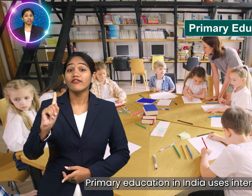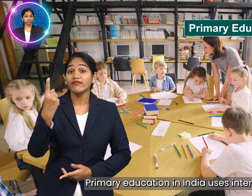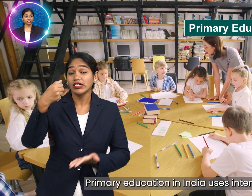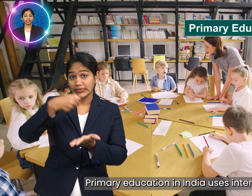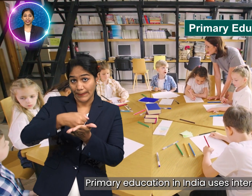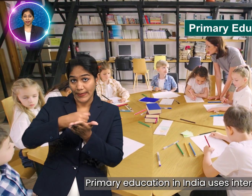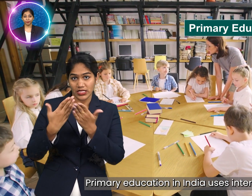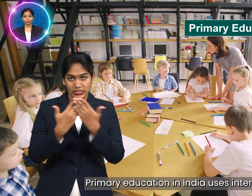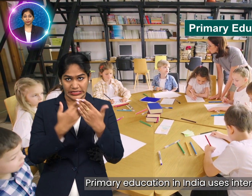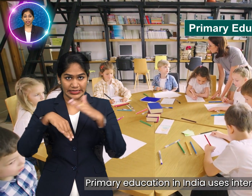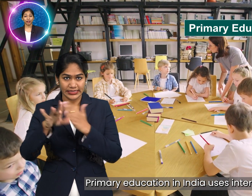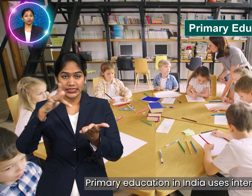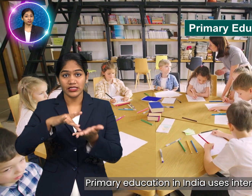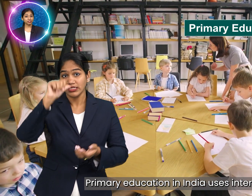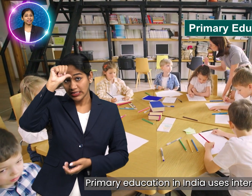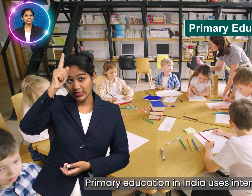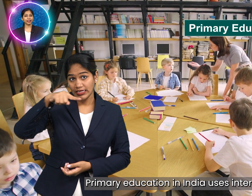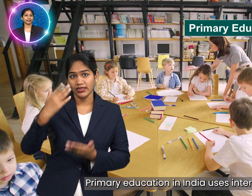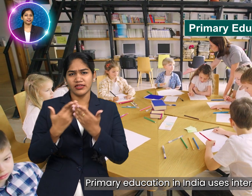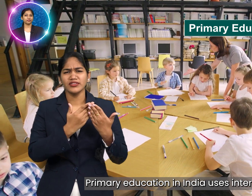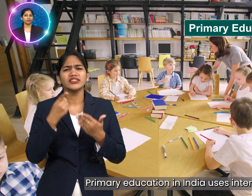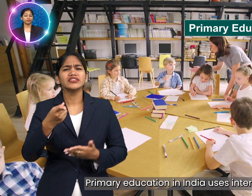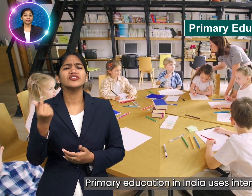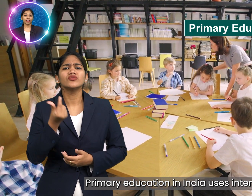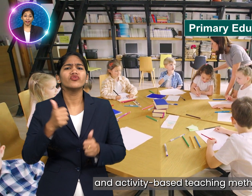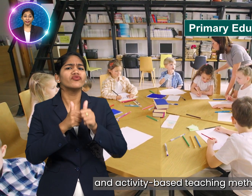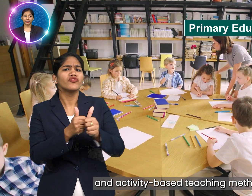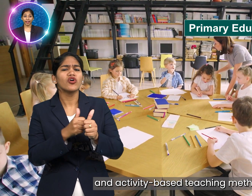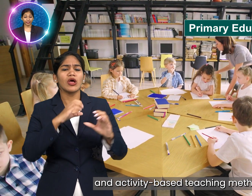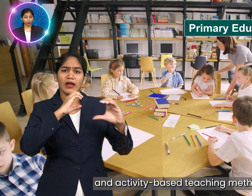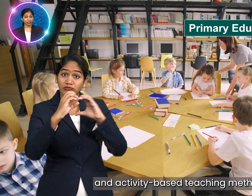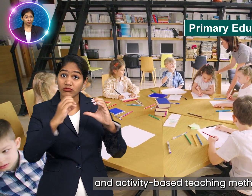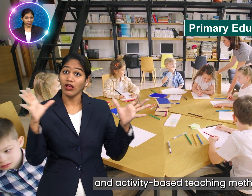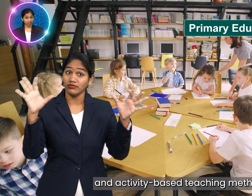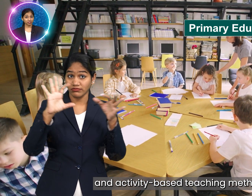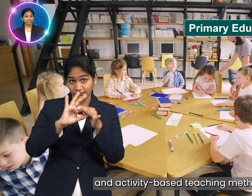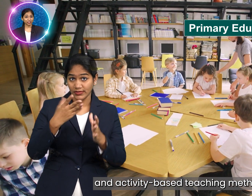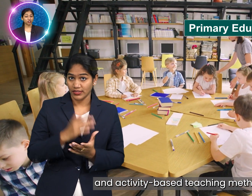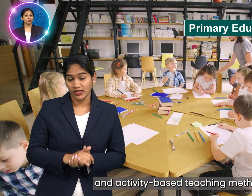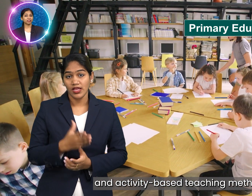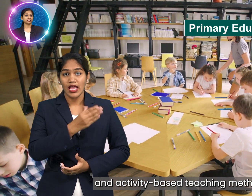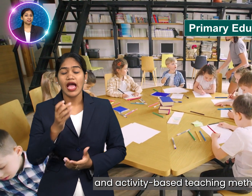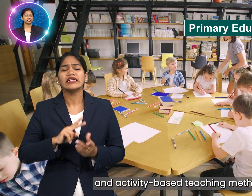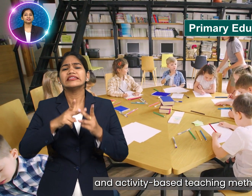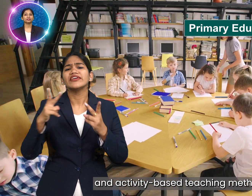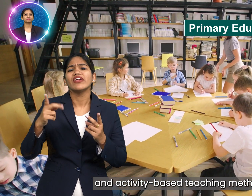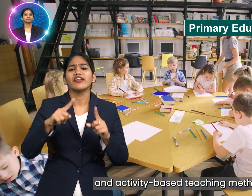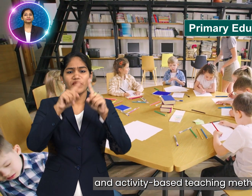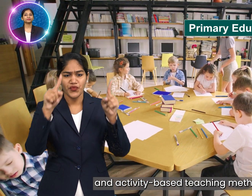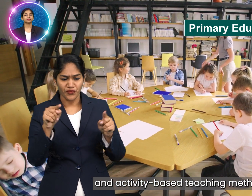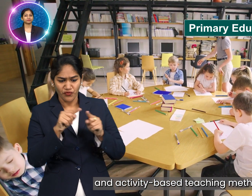Primary education in India uses interactive and activity-based teaching methods.